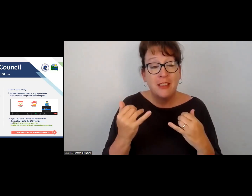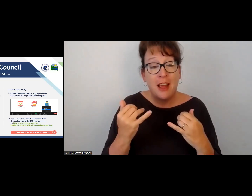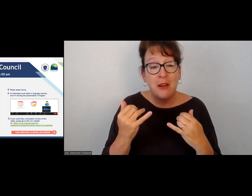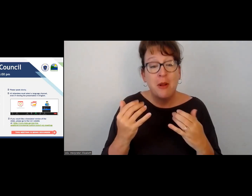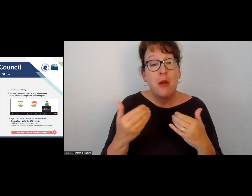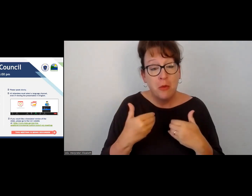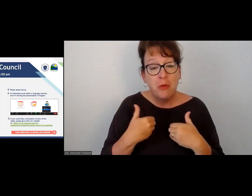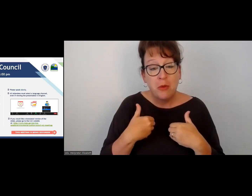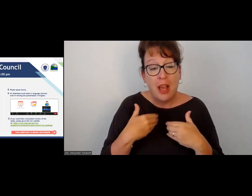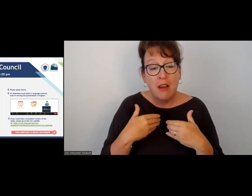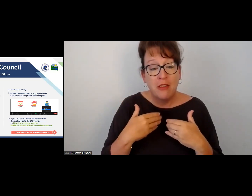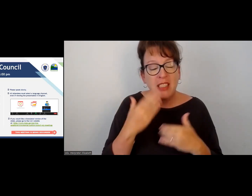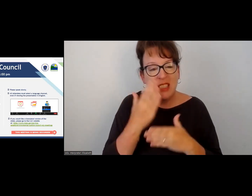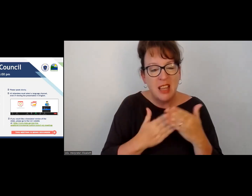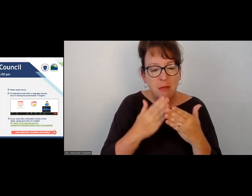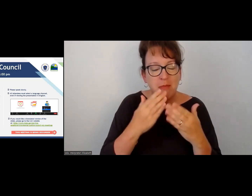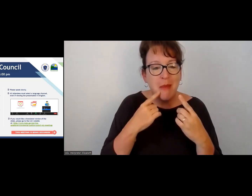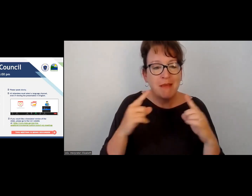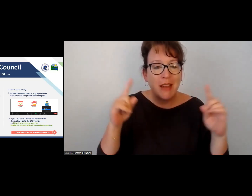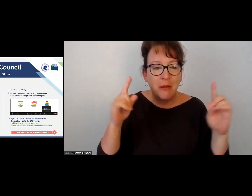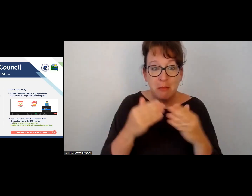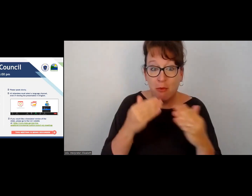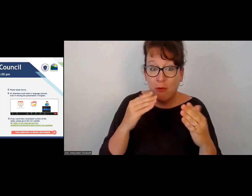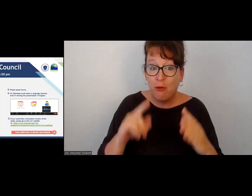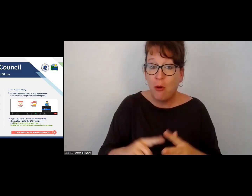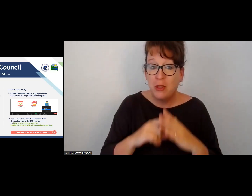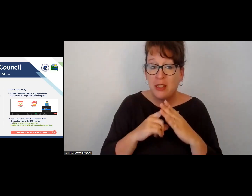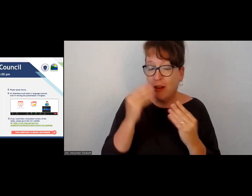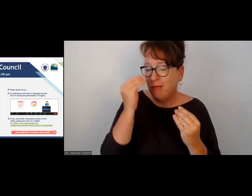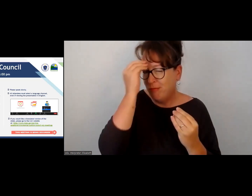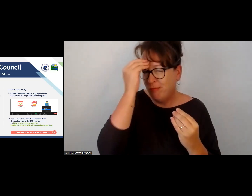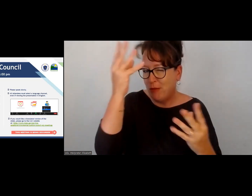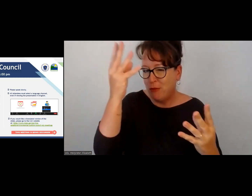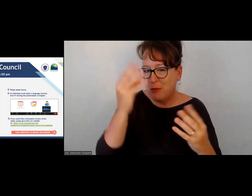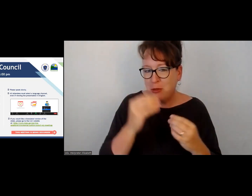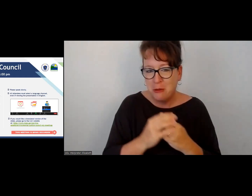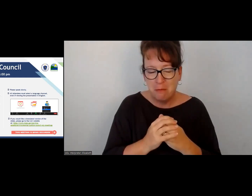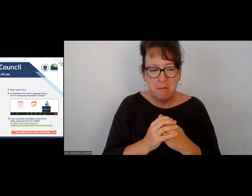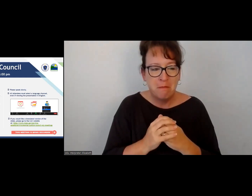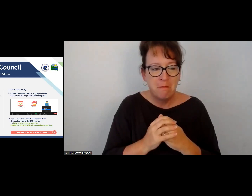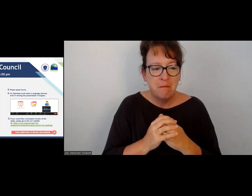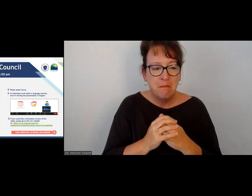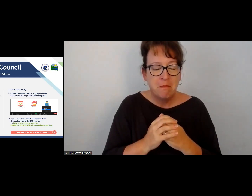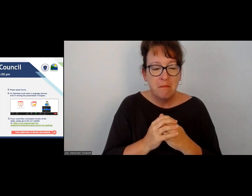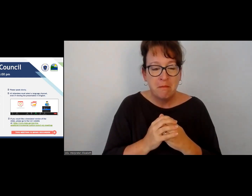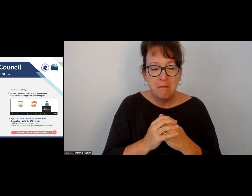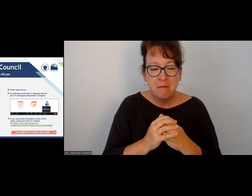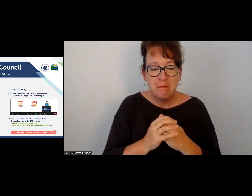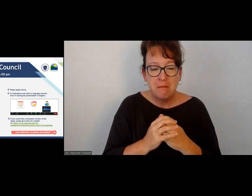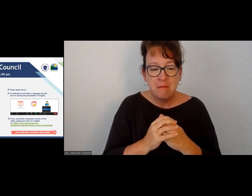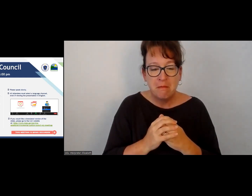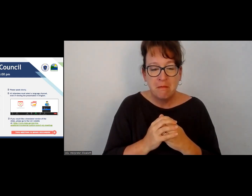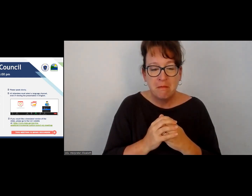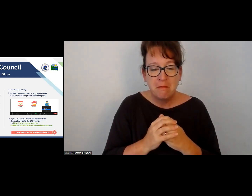have some logistical information that we need to review, and so if I can